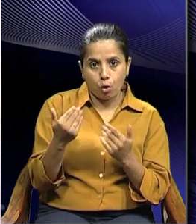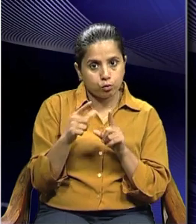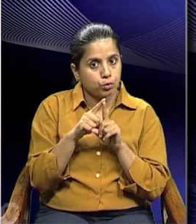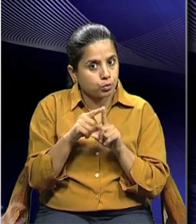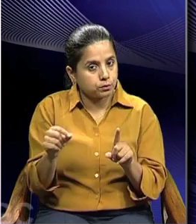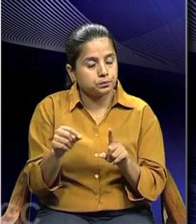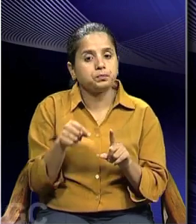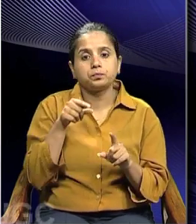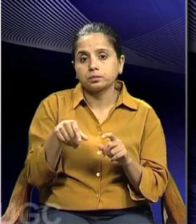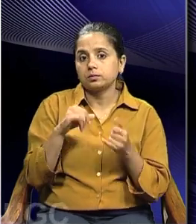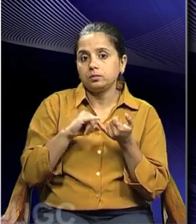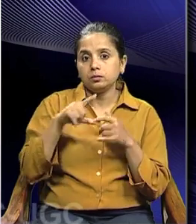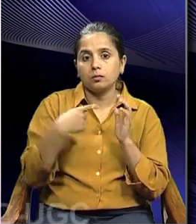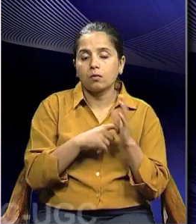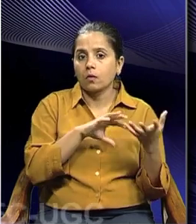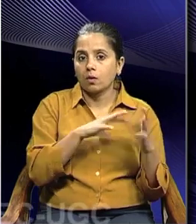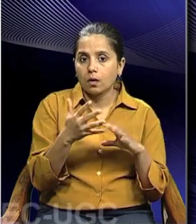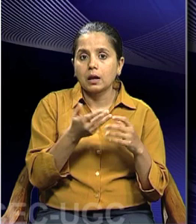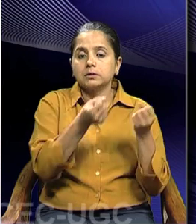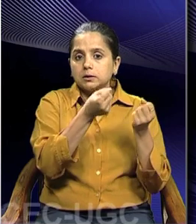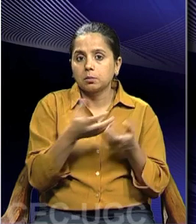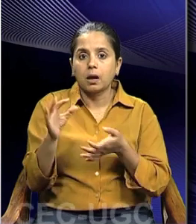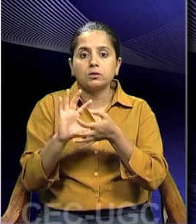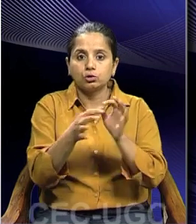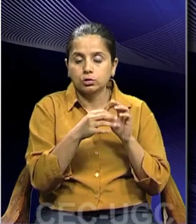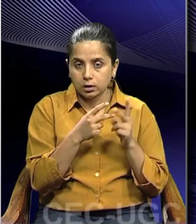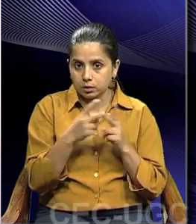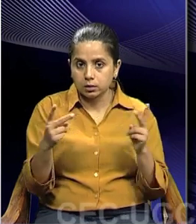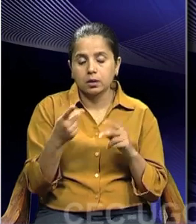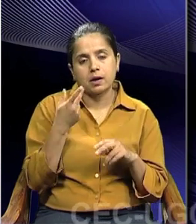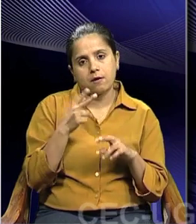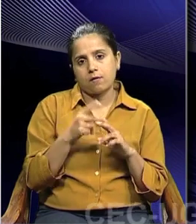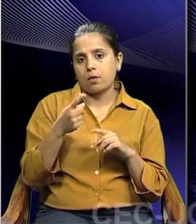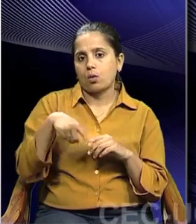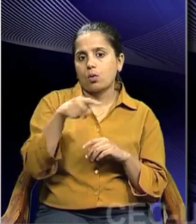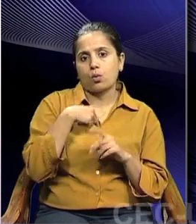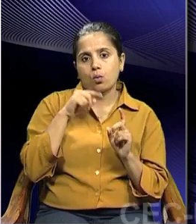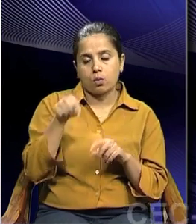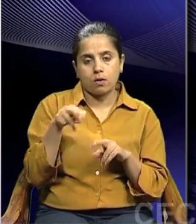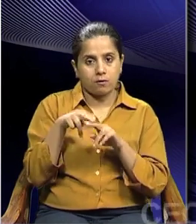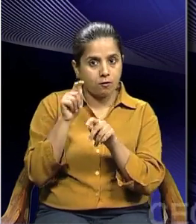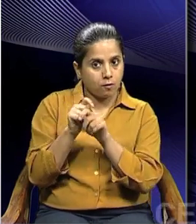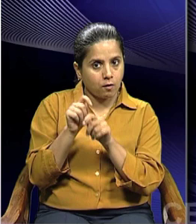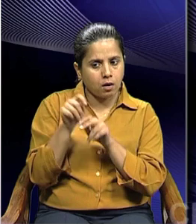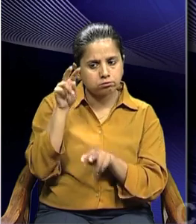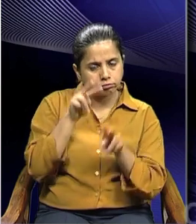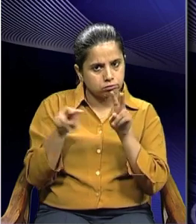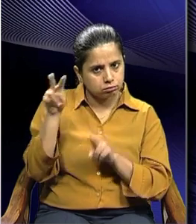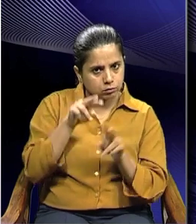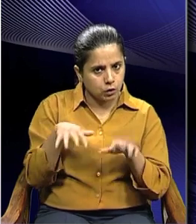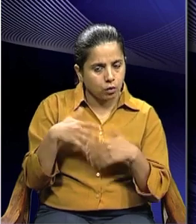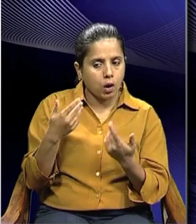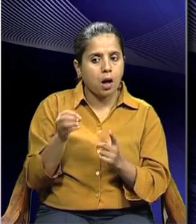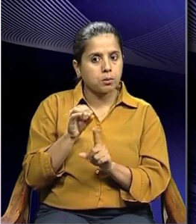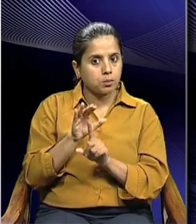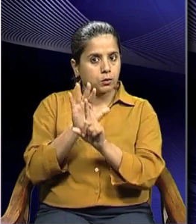and sector's production system and its supply chain links. So if we go to the functional analysis or functional approach,